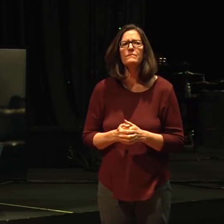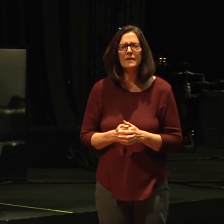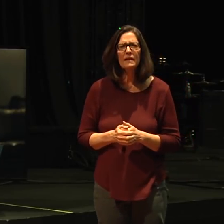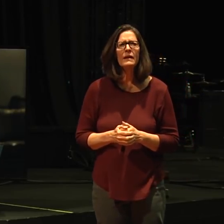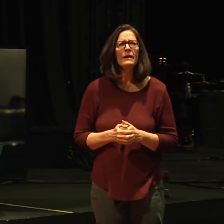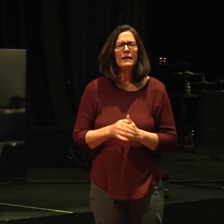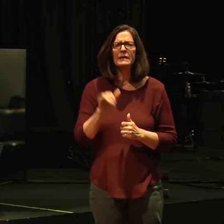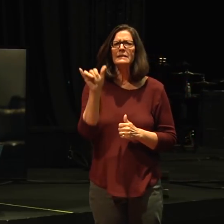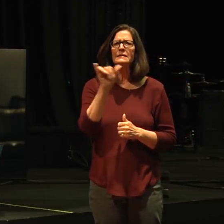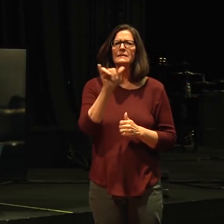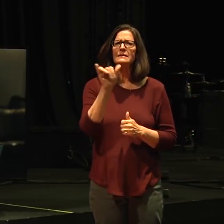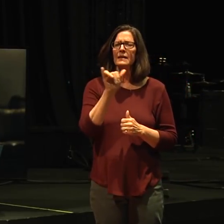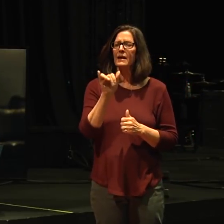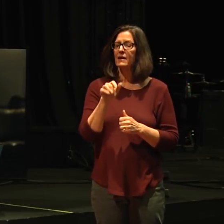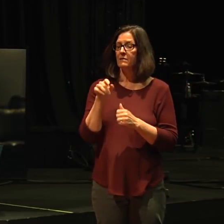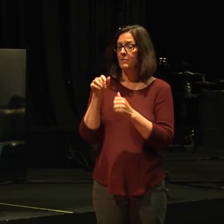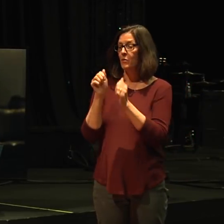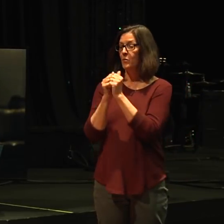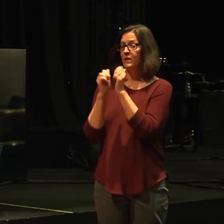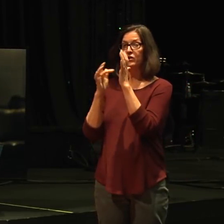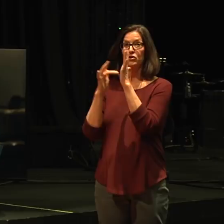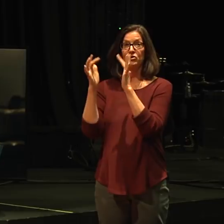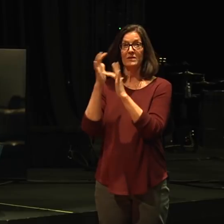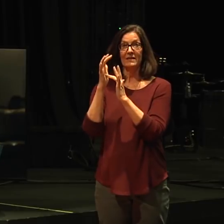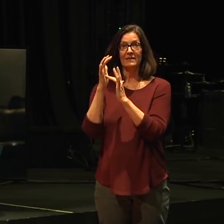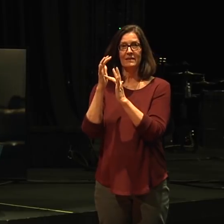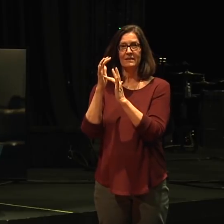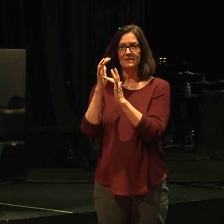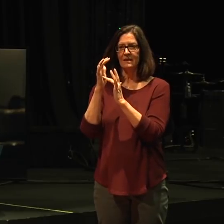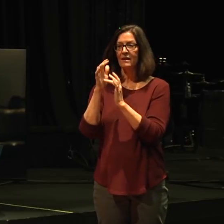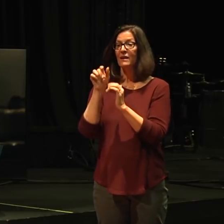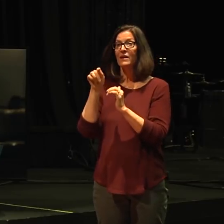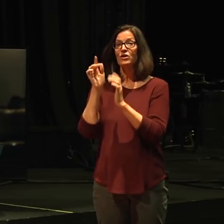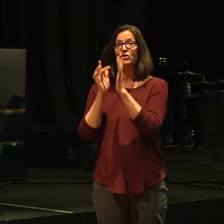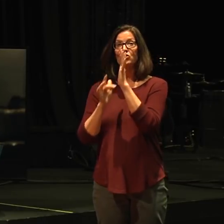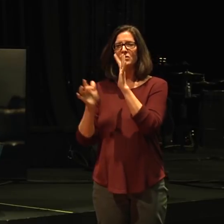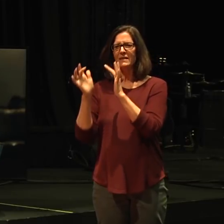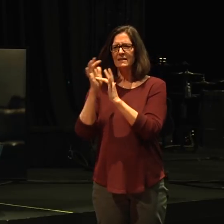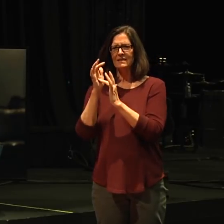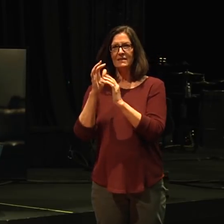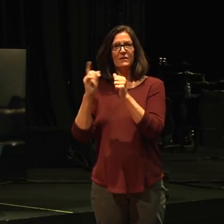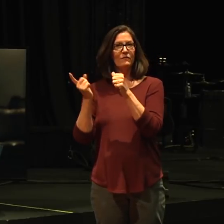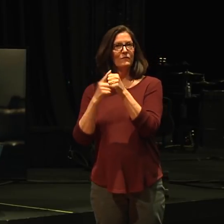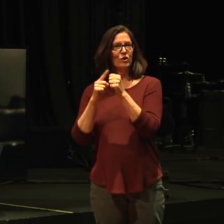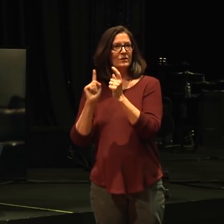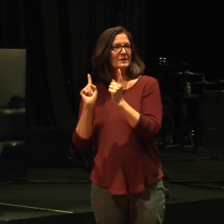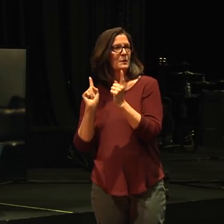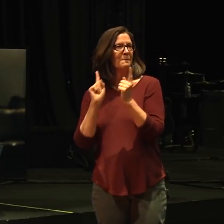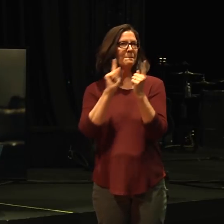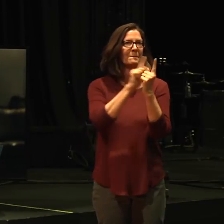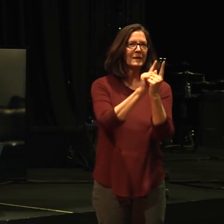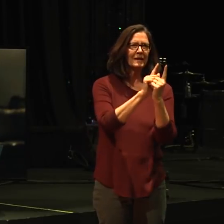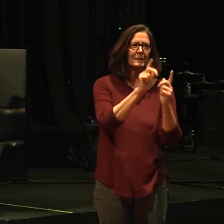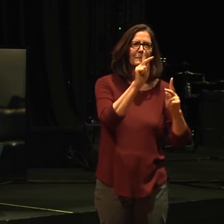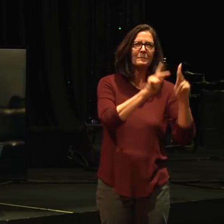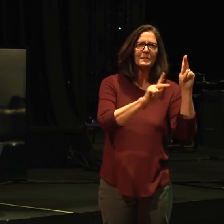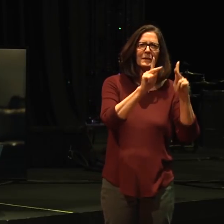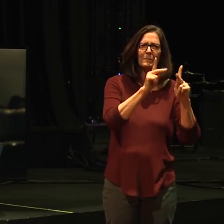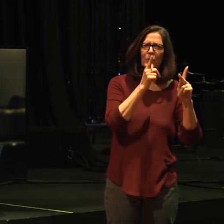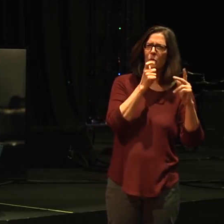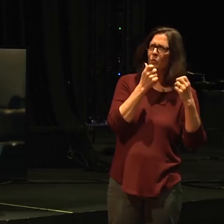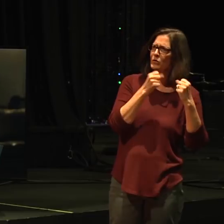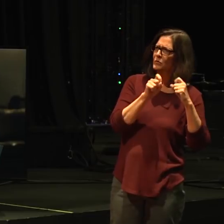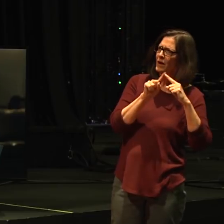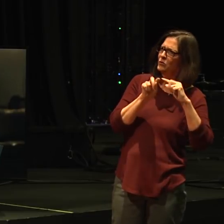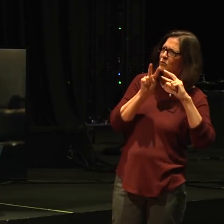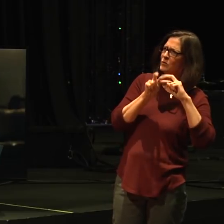than with Jesus and the very first people who ever tried to figure him out and what to expect